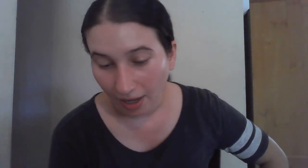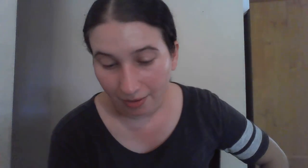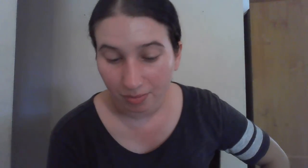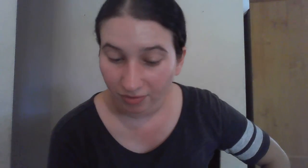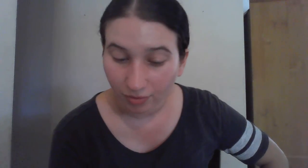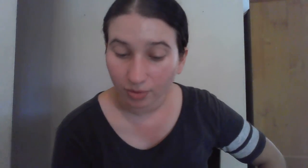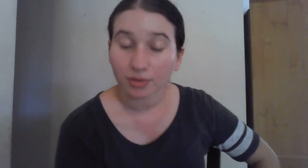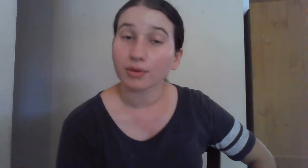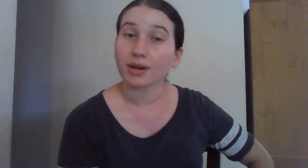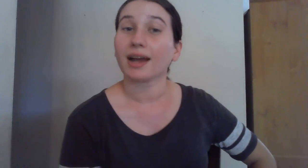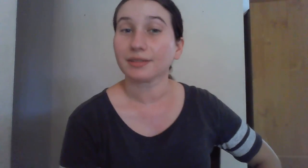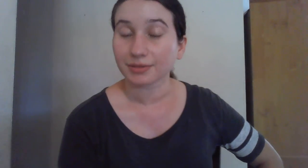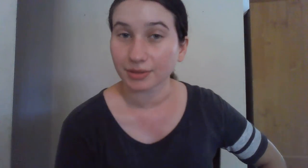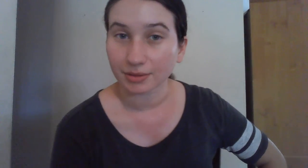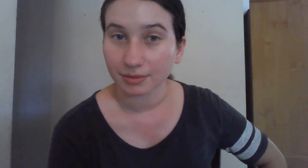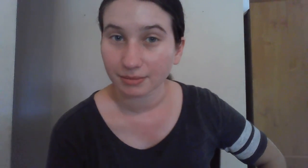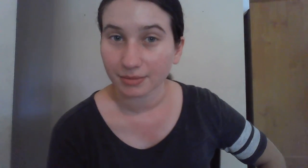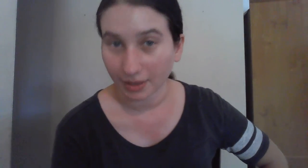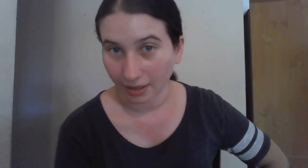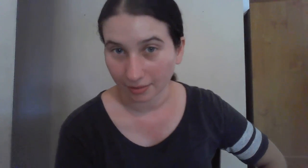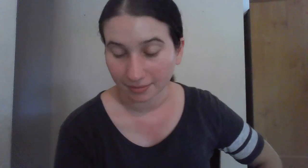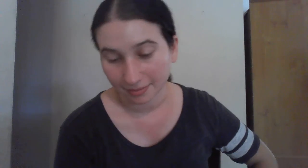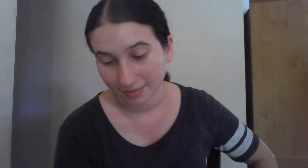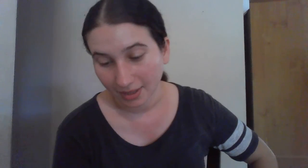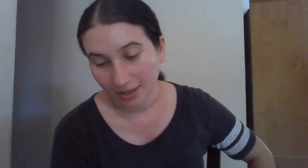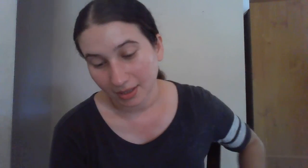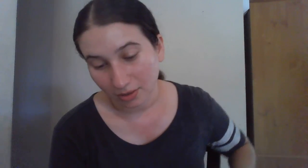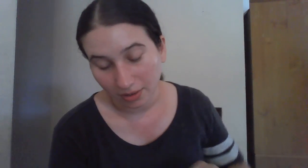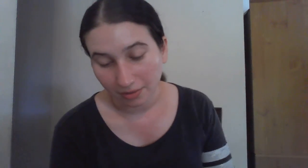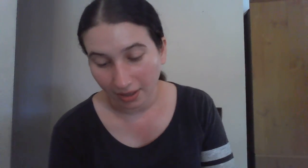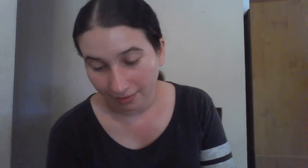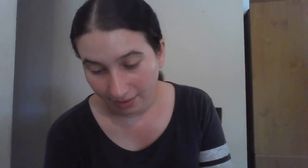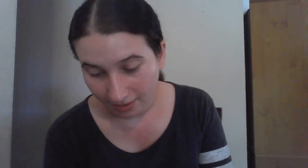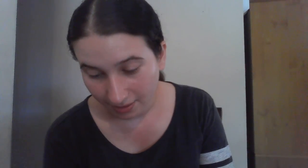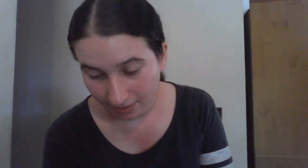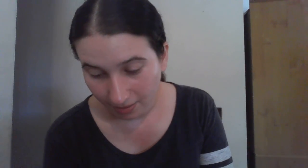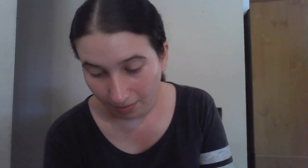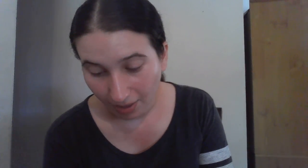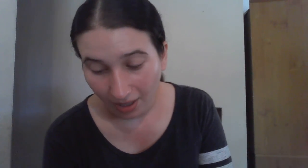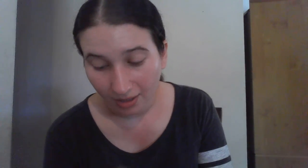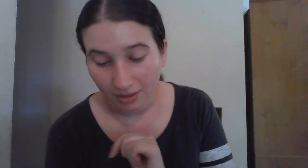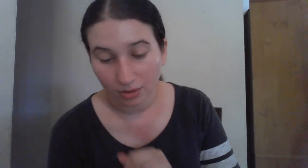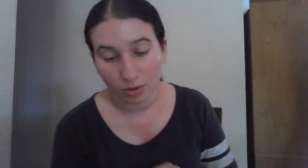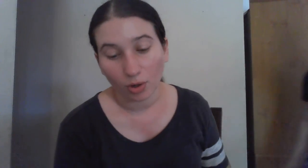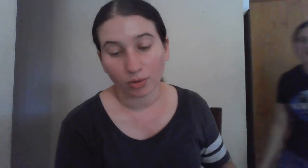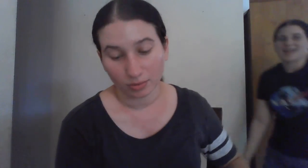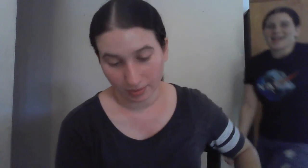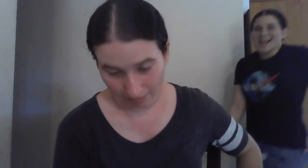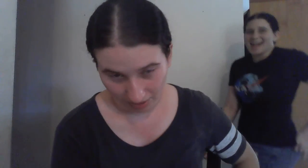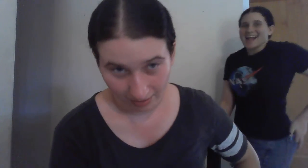either before or after the noun. So here we have the sentence, the man knows me.